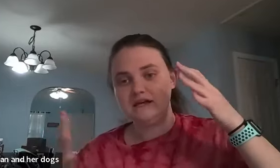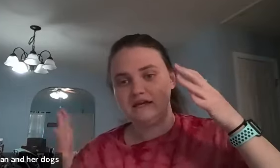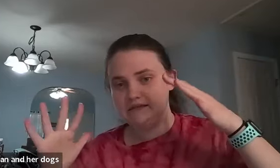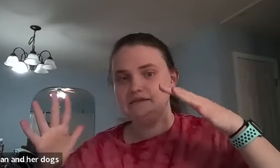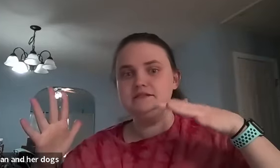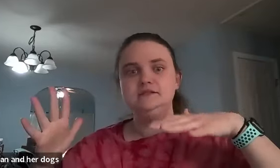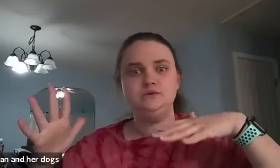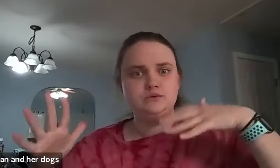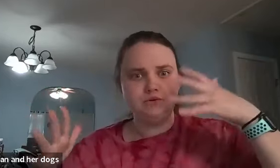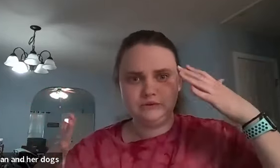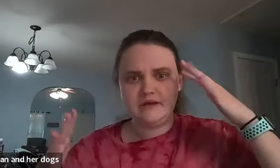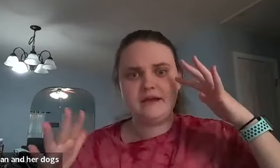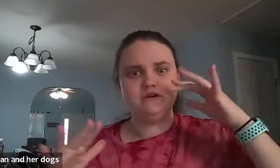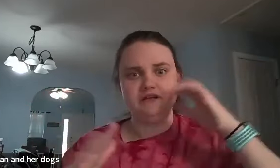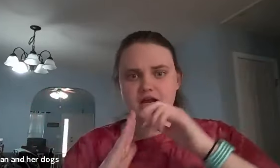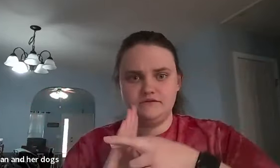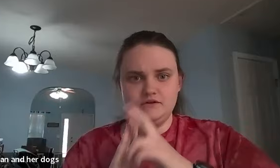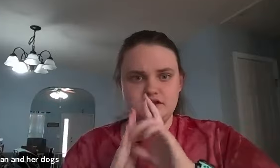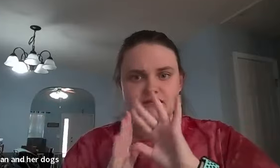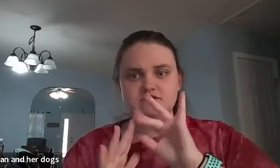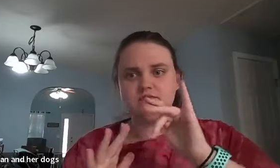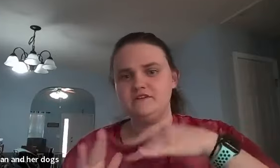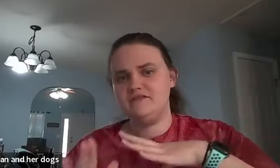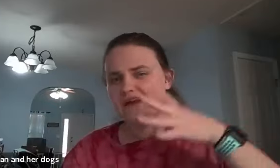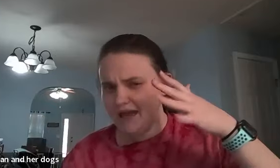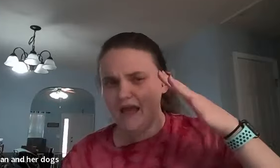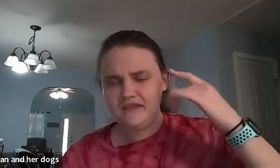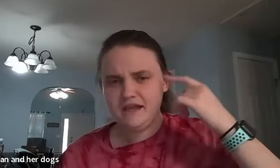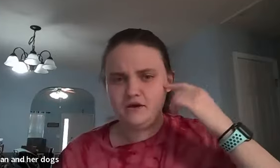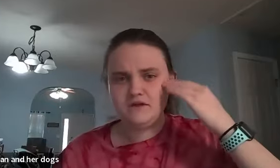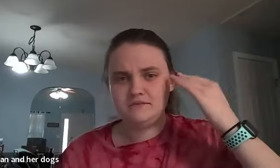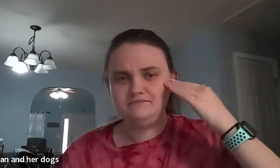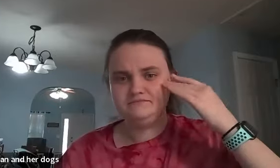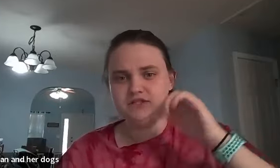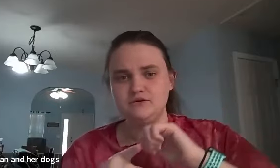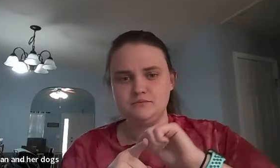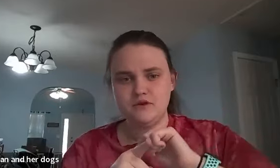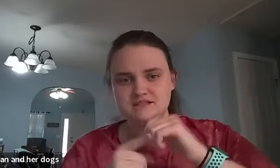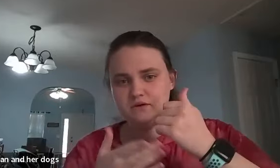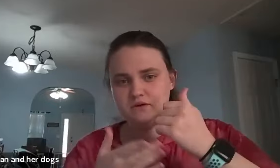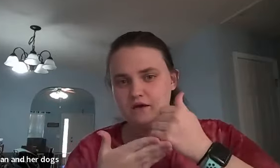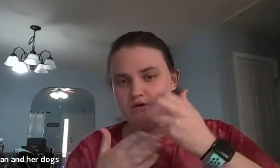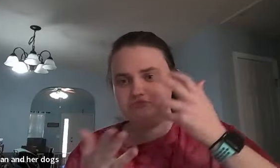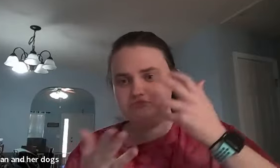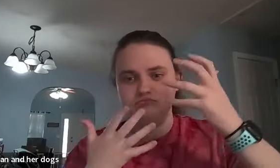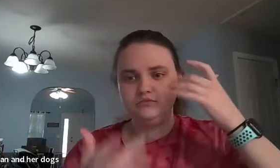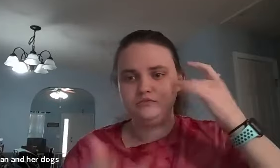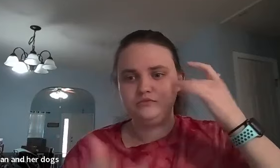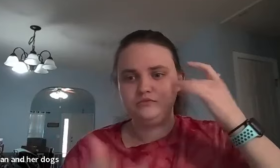like, ooh, I really got to review these, or I'm feeling like, I think I know them, you know, good practice will help. What are y'all